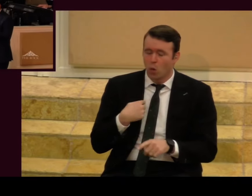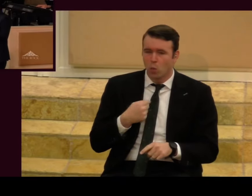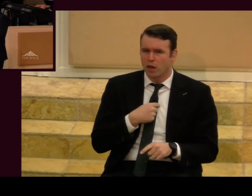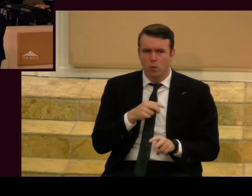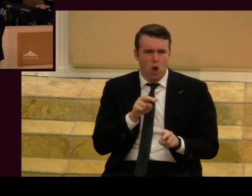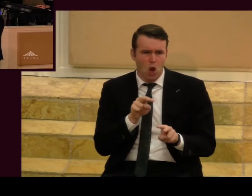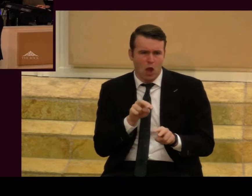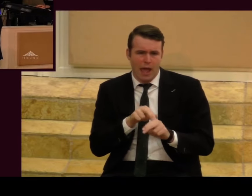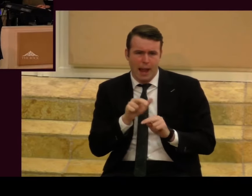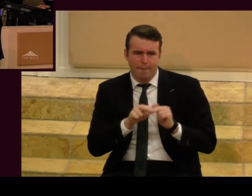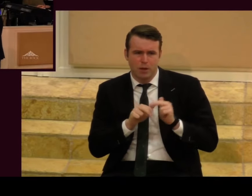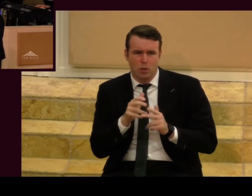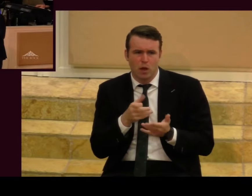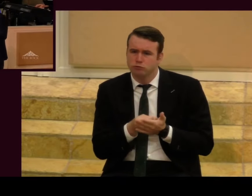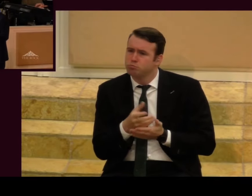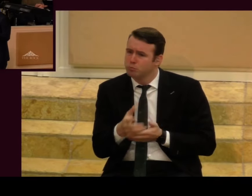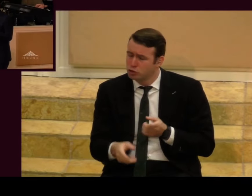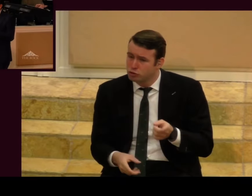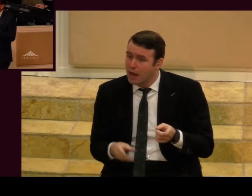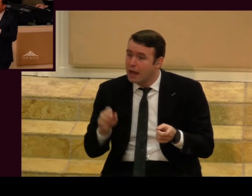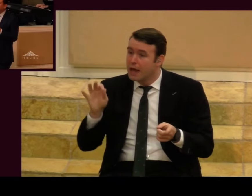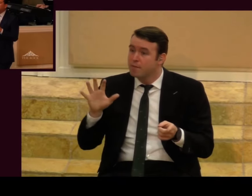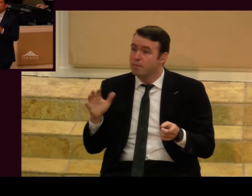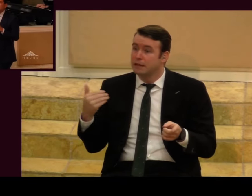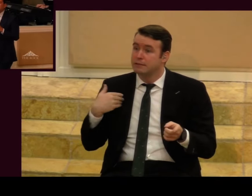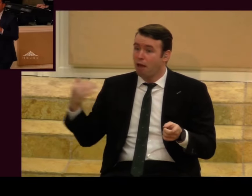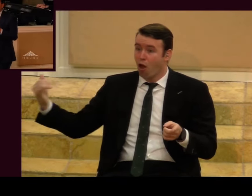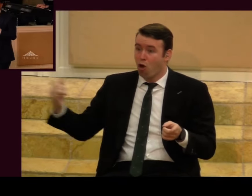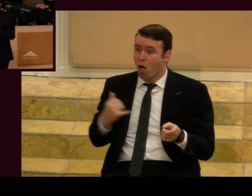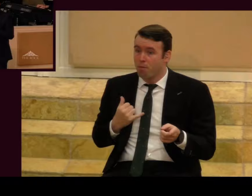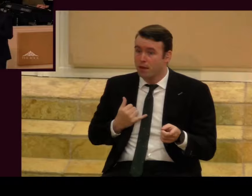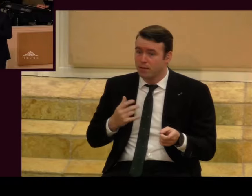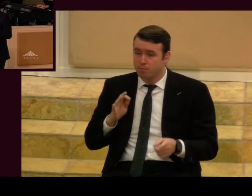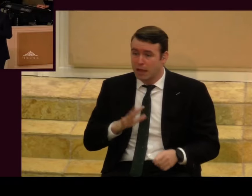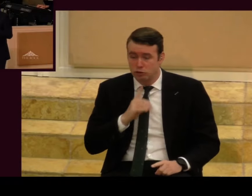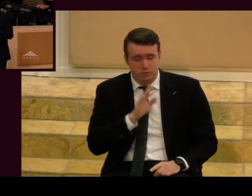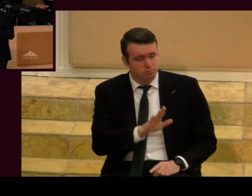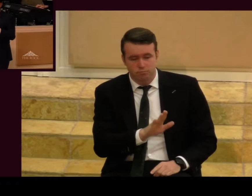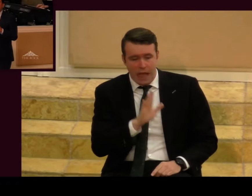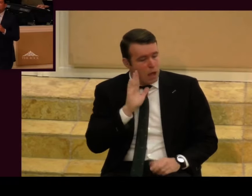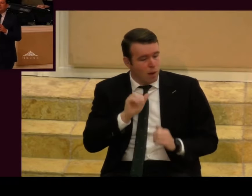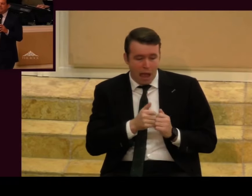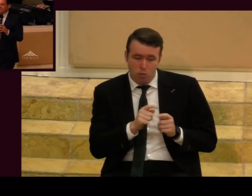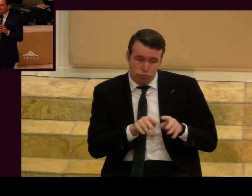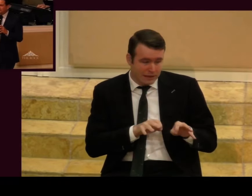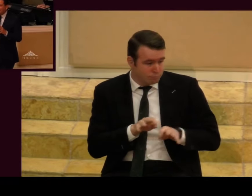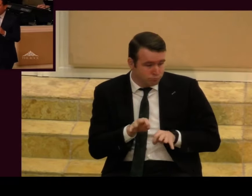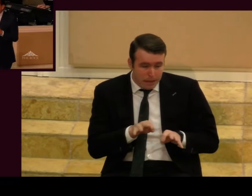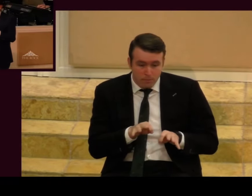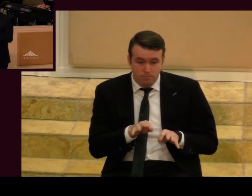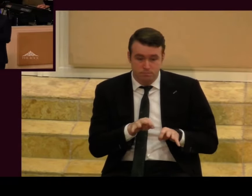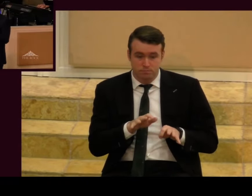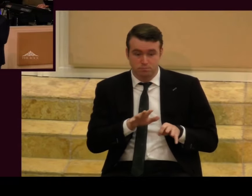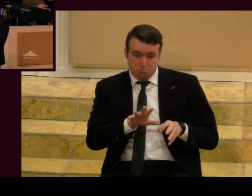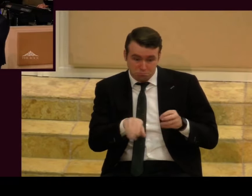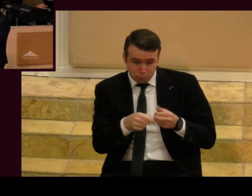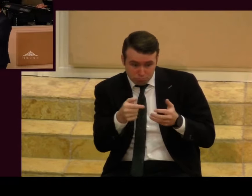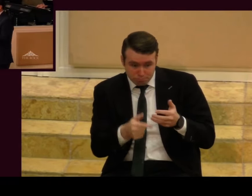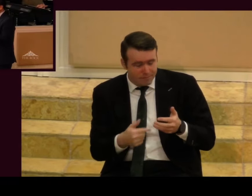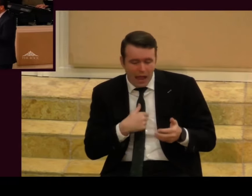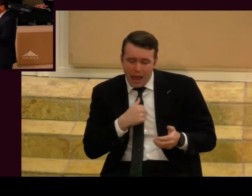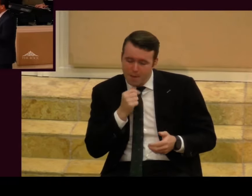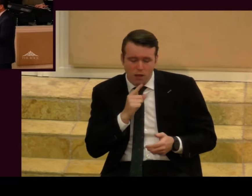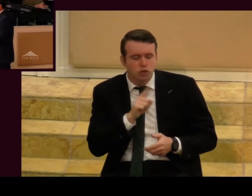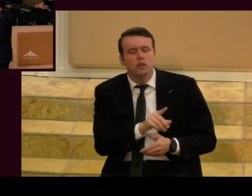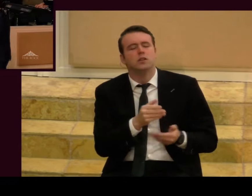that, we were looking at a building to purchase, and Pastor Young called me. And he said, I don't know how to explain it. I don't know about, but he